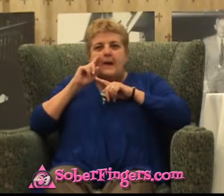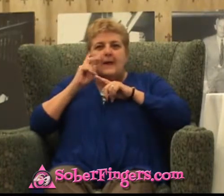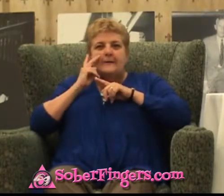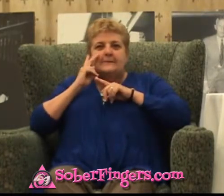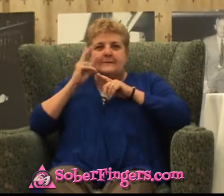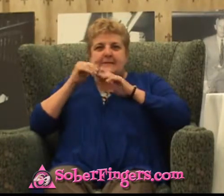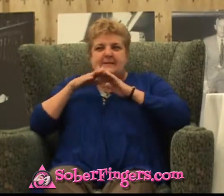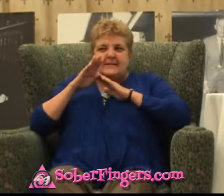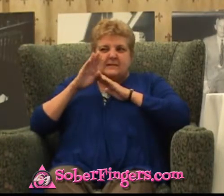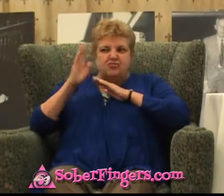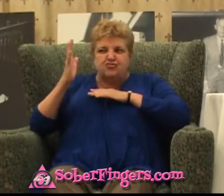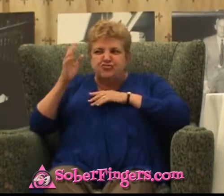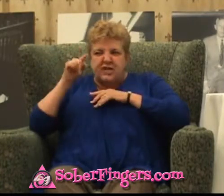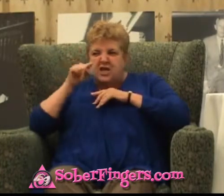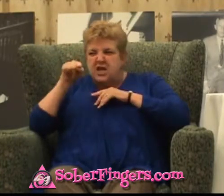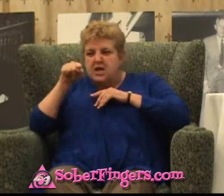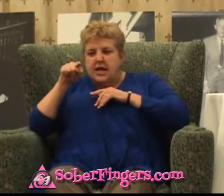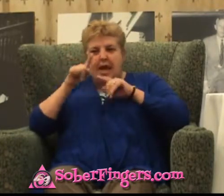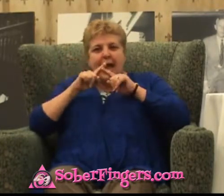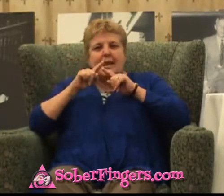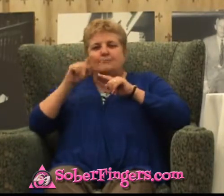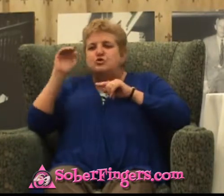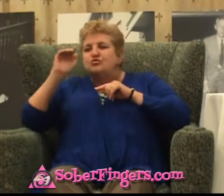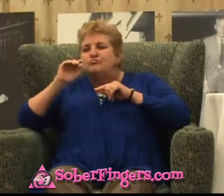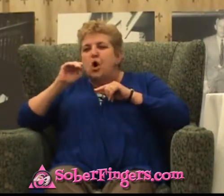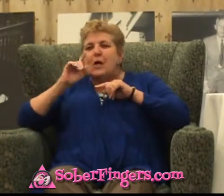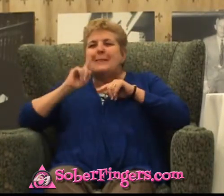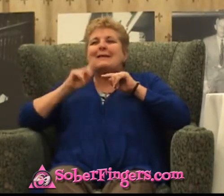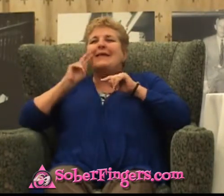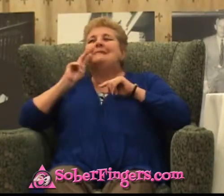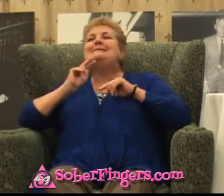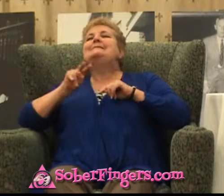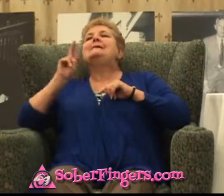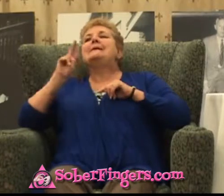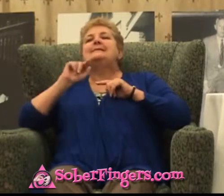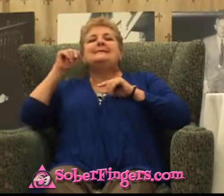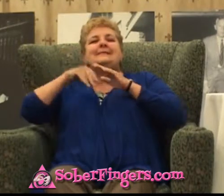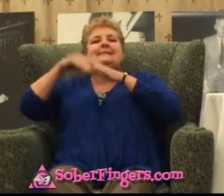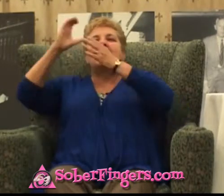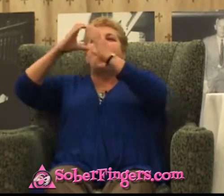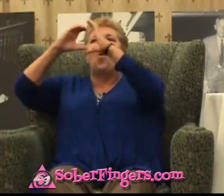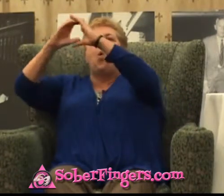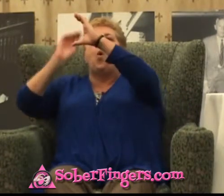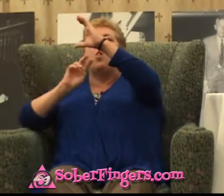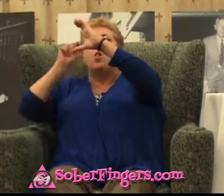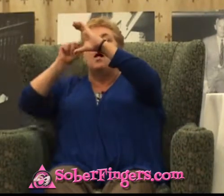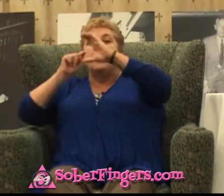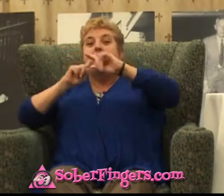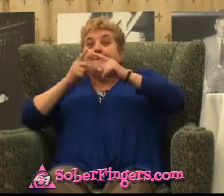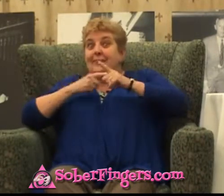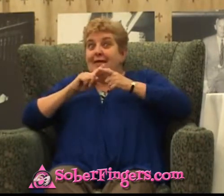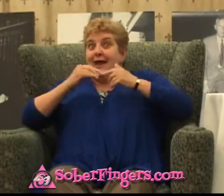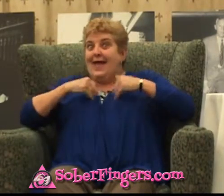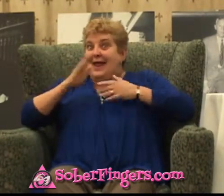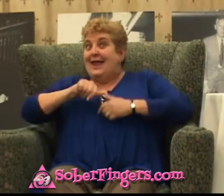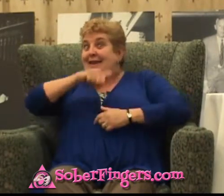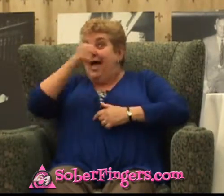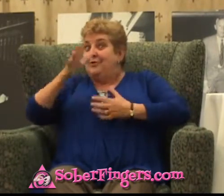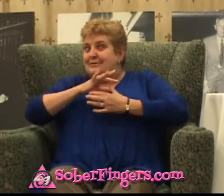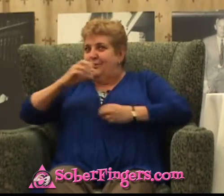snag. And I'm way too short, and there's no way I can see him. But then I have another spiritual awakening. Because see, what